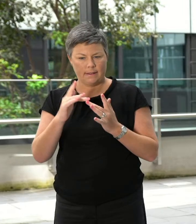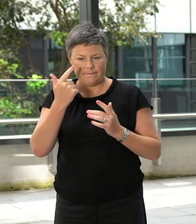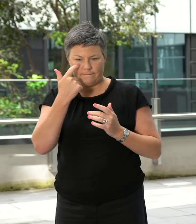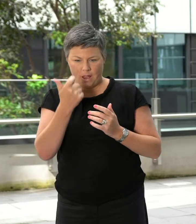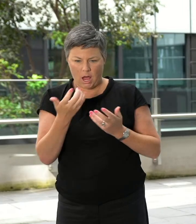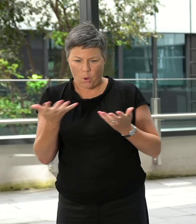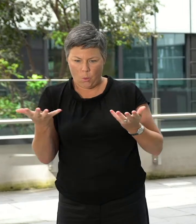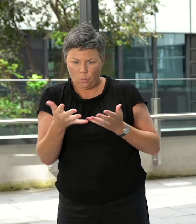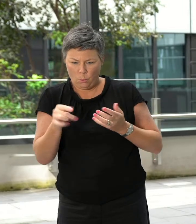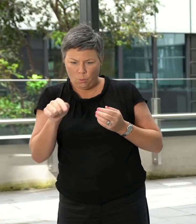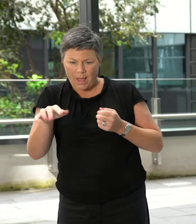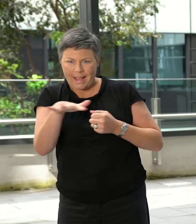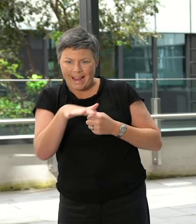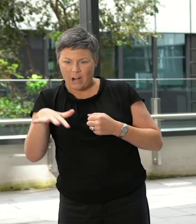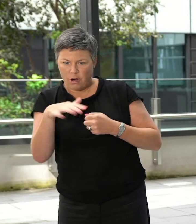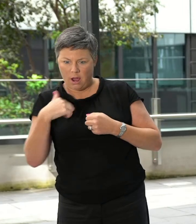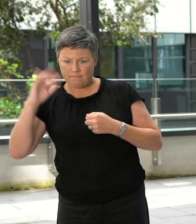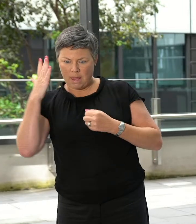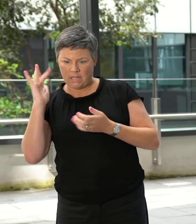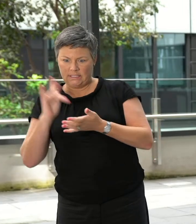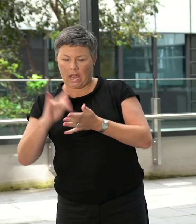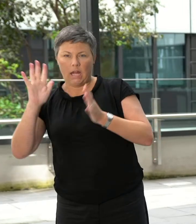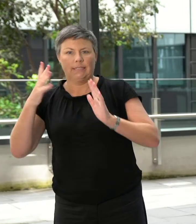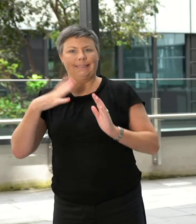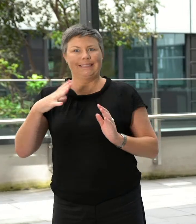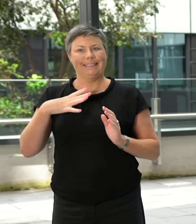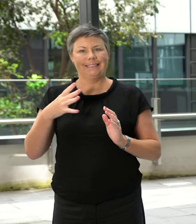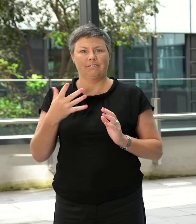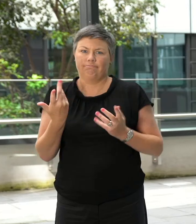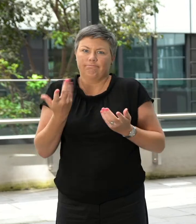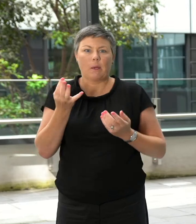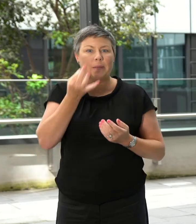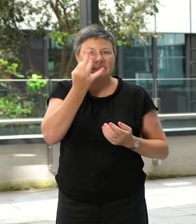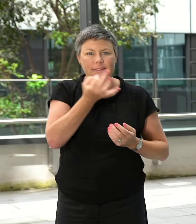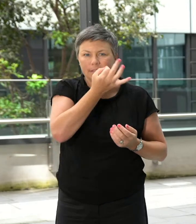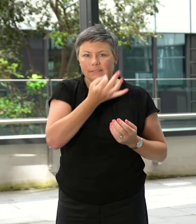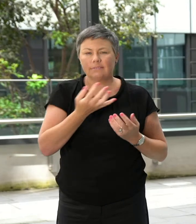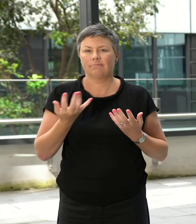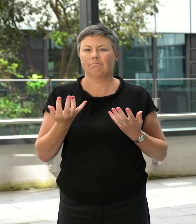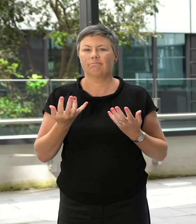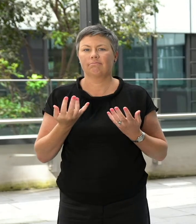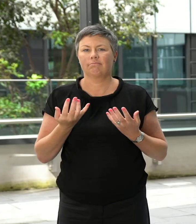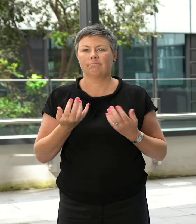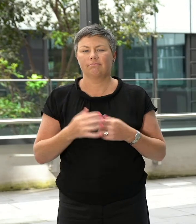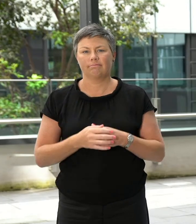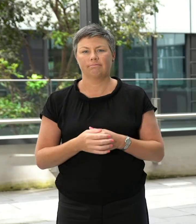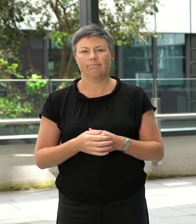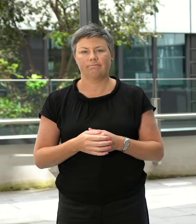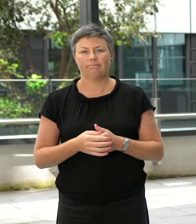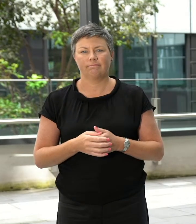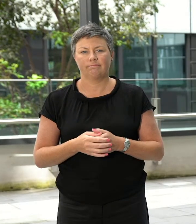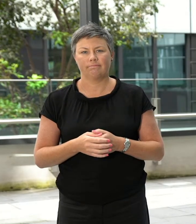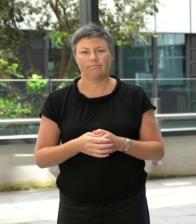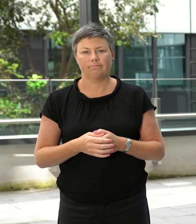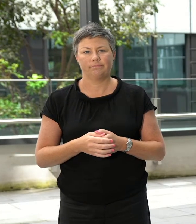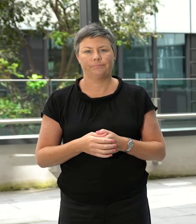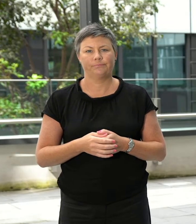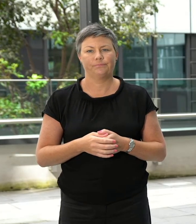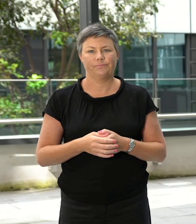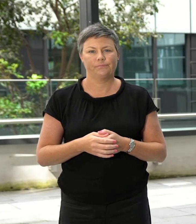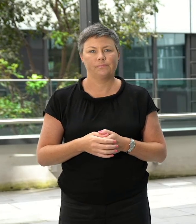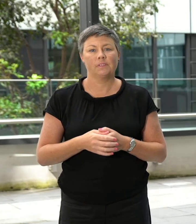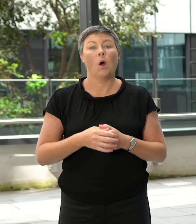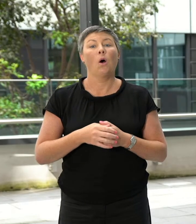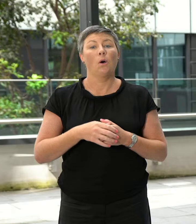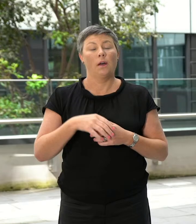if you need advice, and we need you to follow that advice, particularly if you've been in any of those areas of exposure. So I just ask